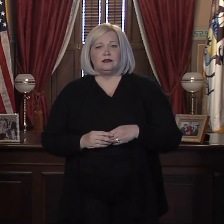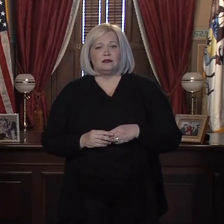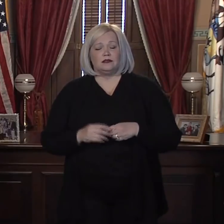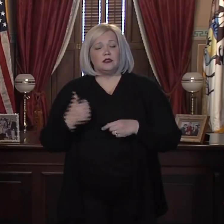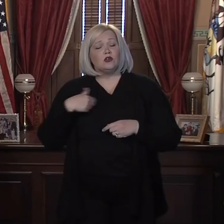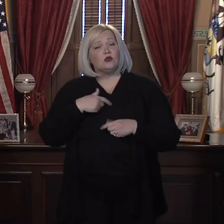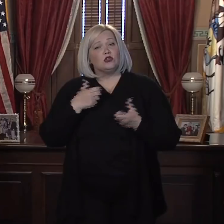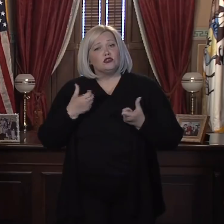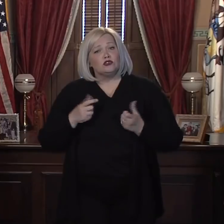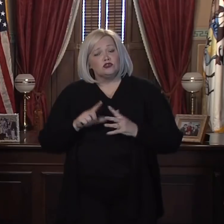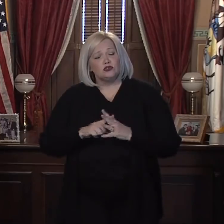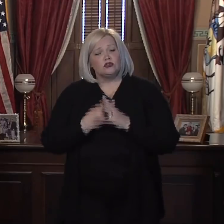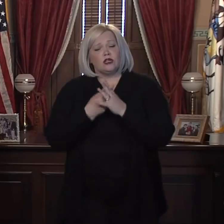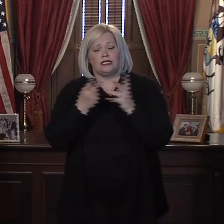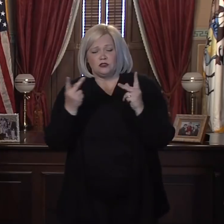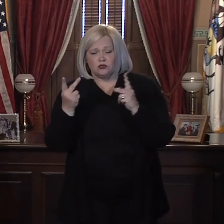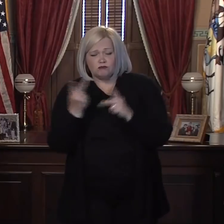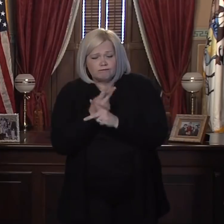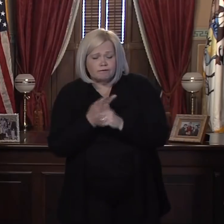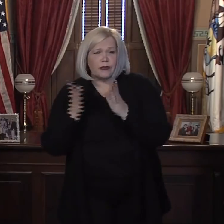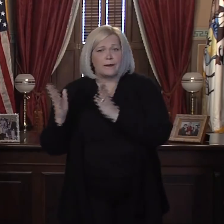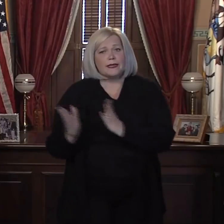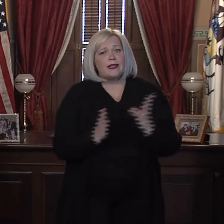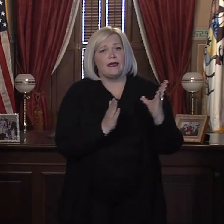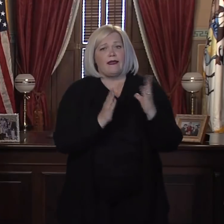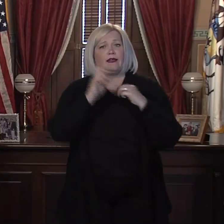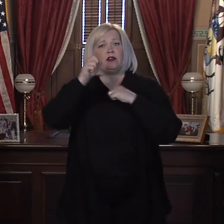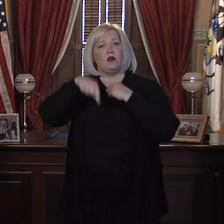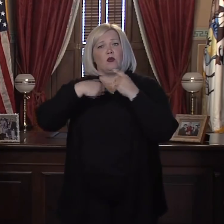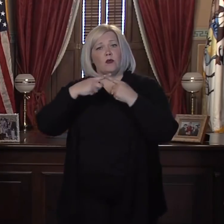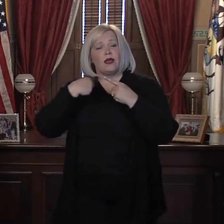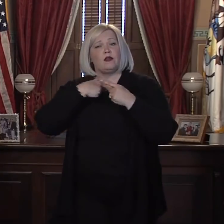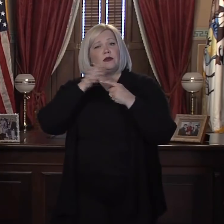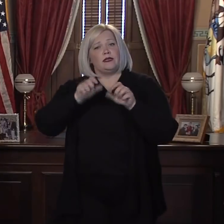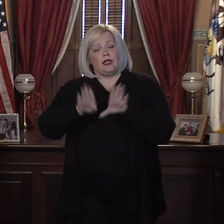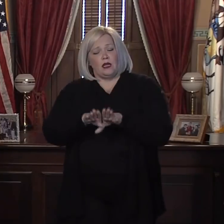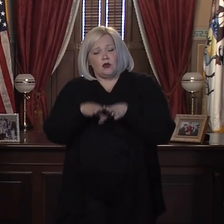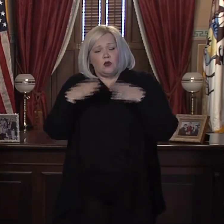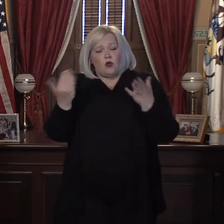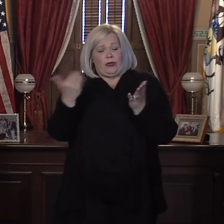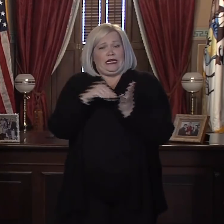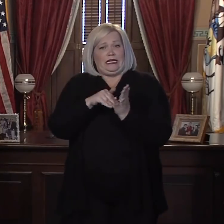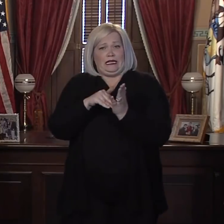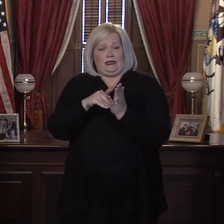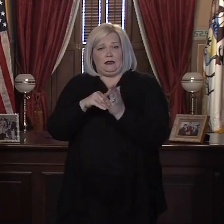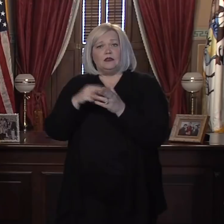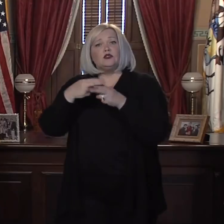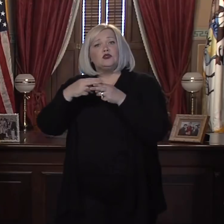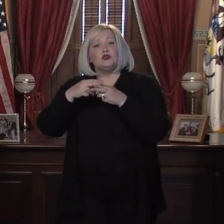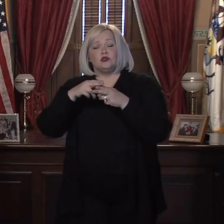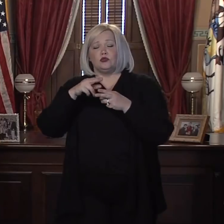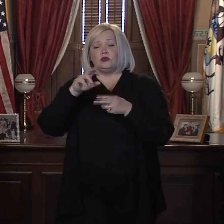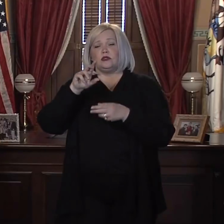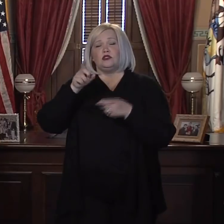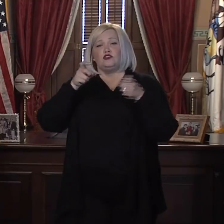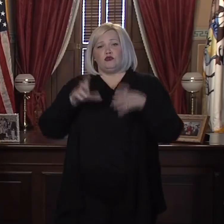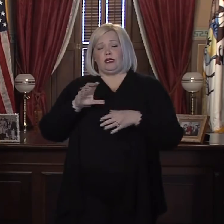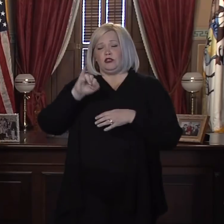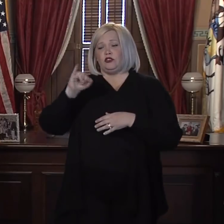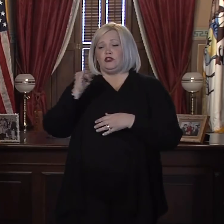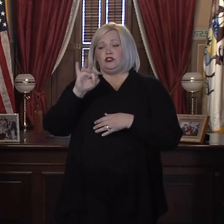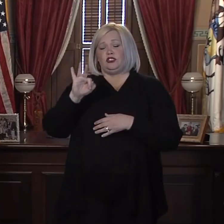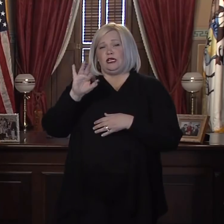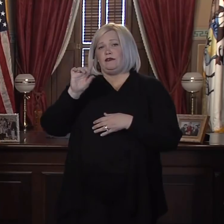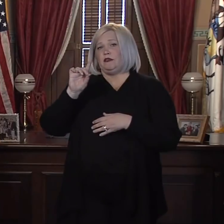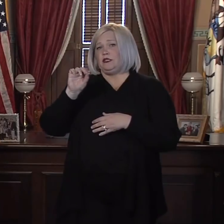in the re-engagement of Michigan's economy when it is safe to do that. In a moment, Director Jeff Donofrio